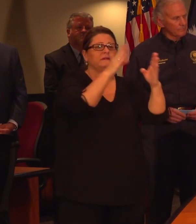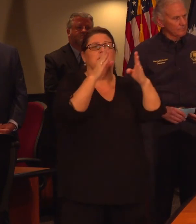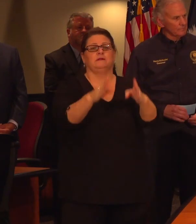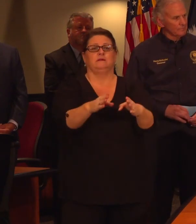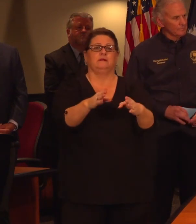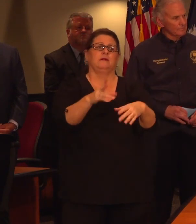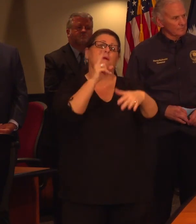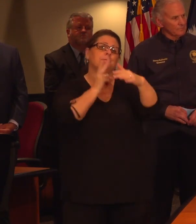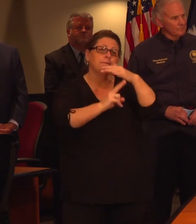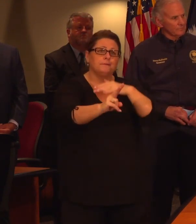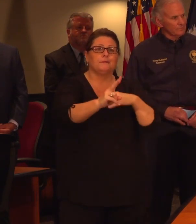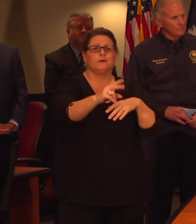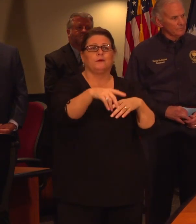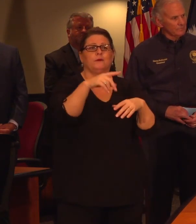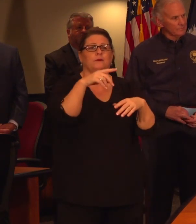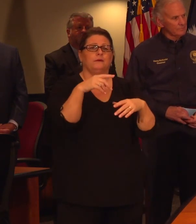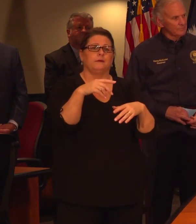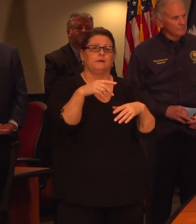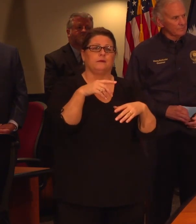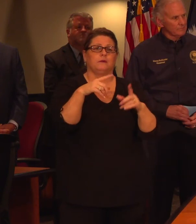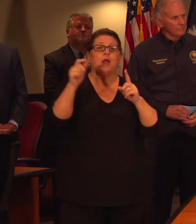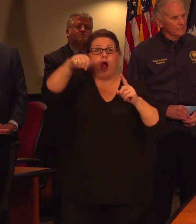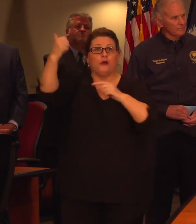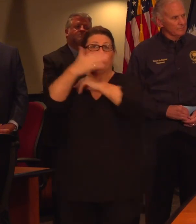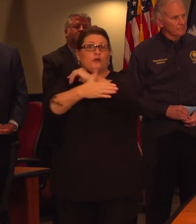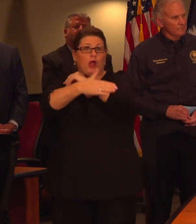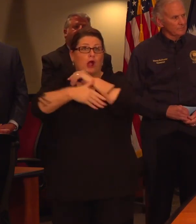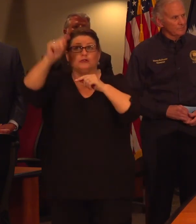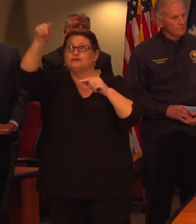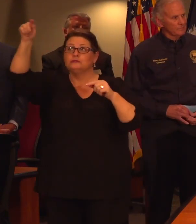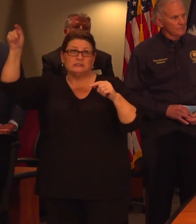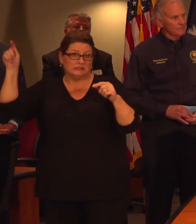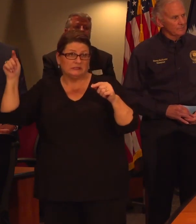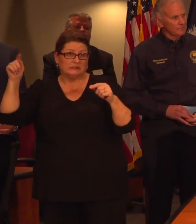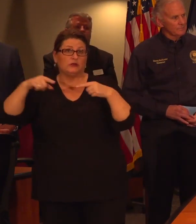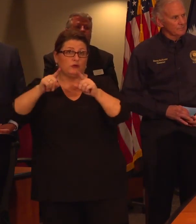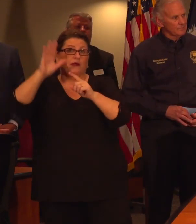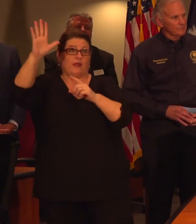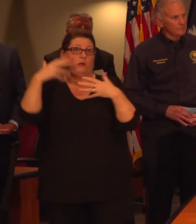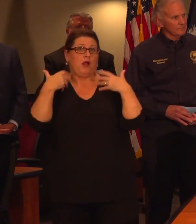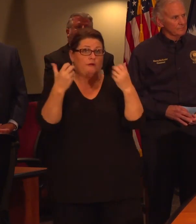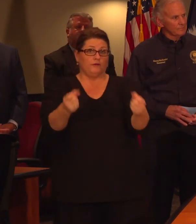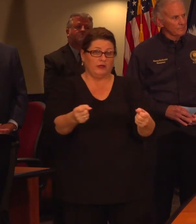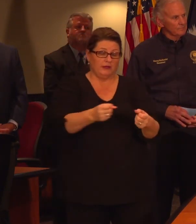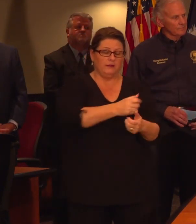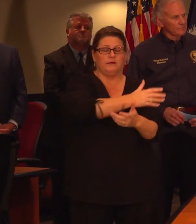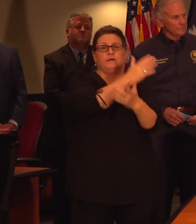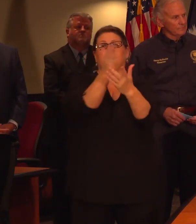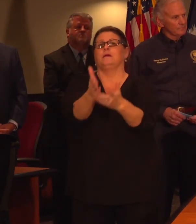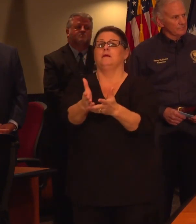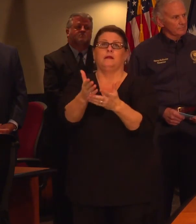at projections based on what other countries have experienced in a recovery phase. And so our